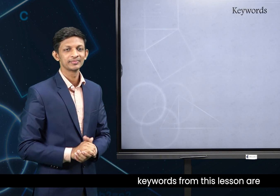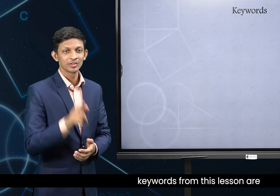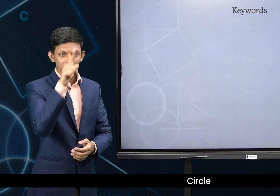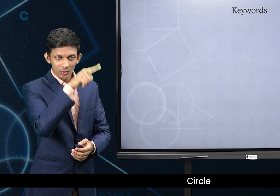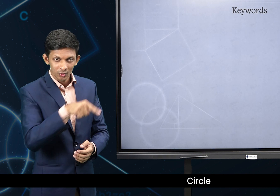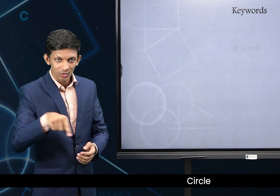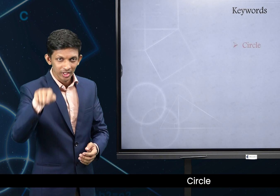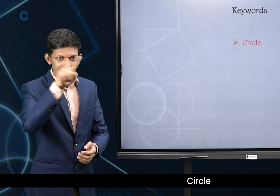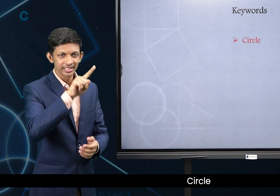circle,